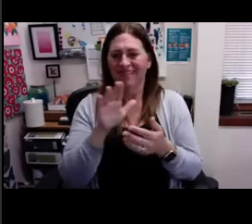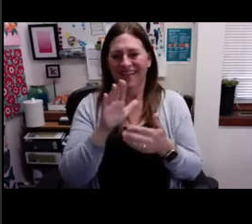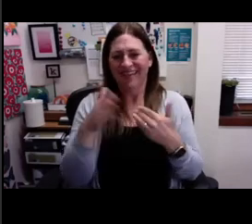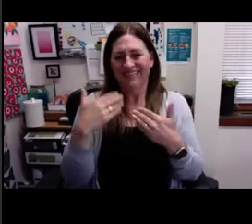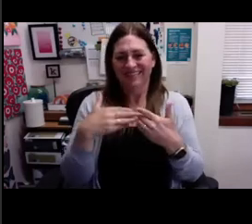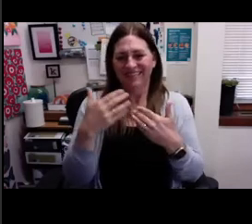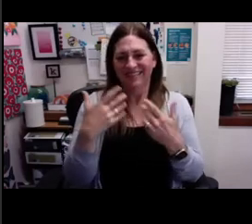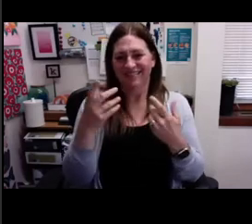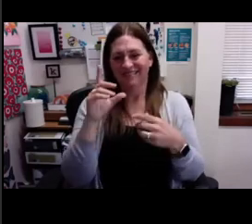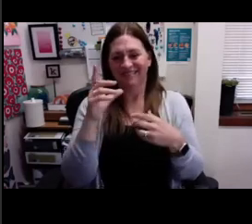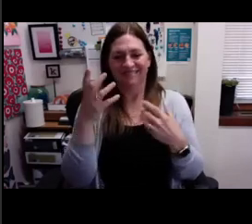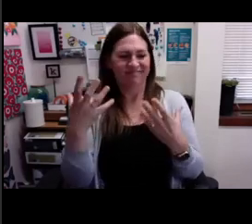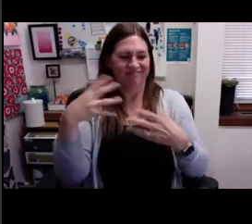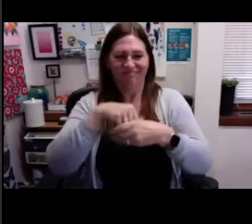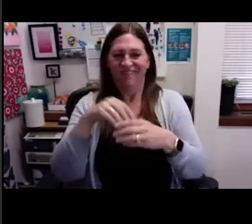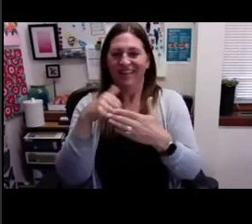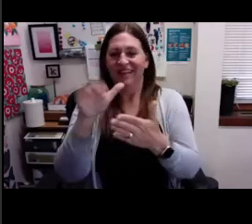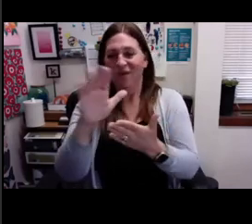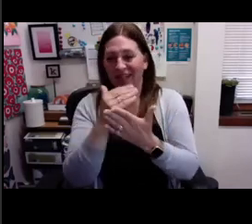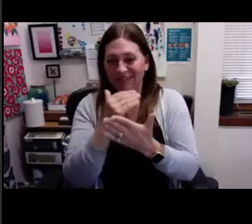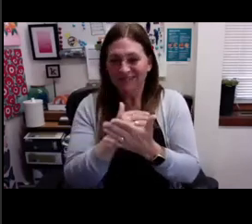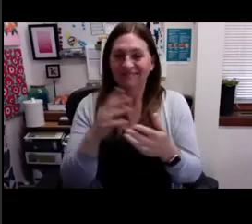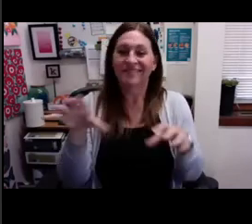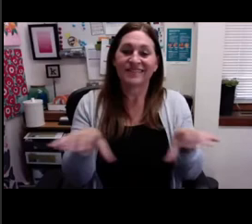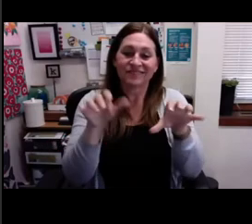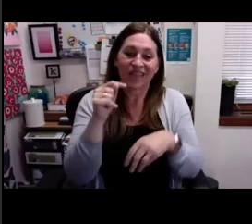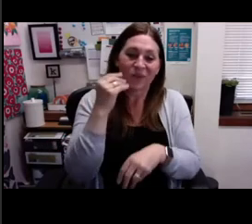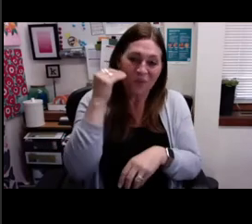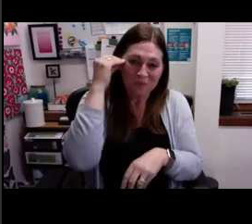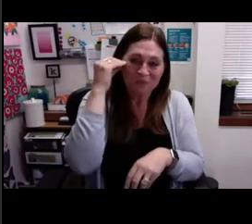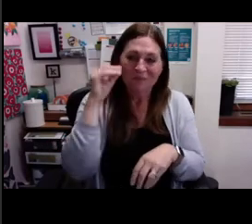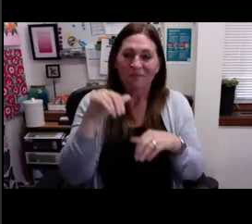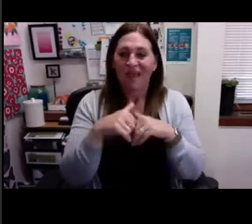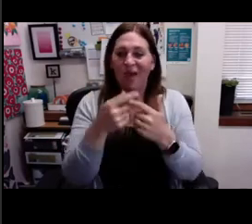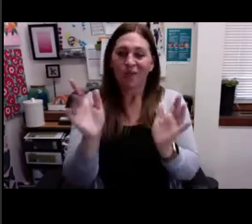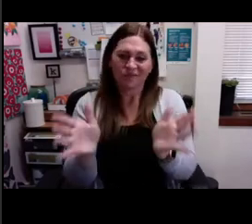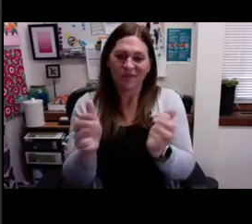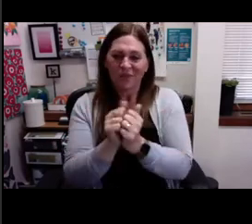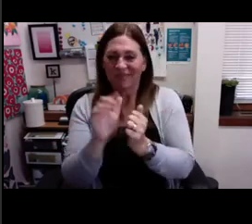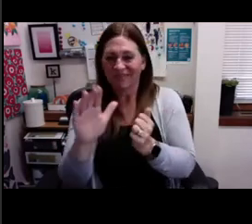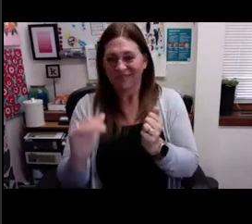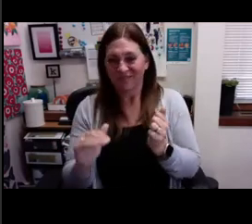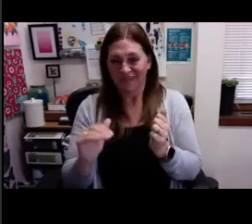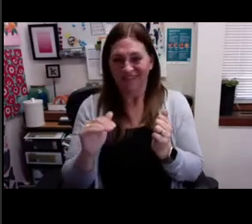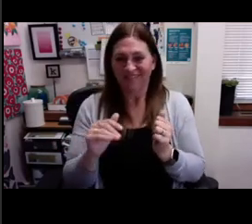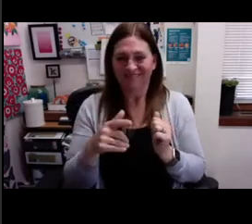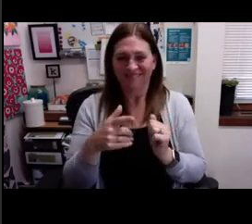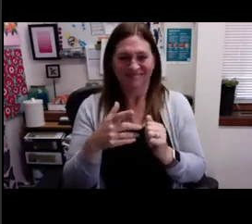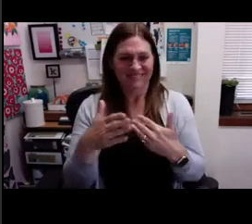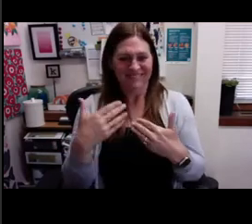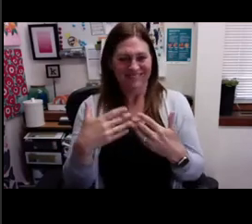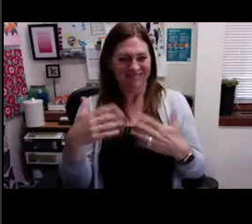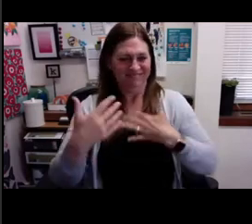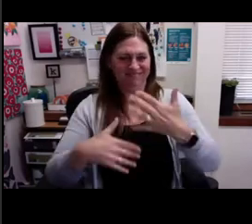rhythm. So those are some easy things to incorporate in your lesson plans, your activities at home, and how you speak